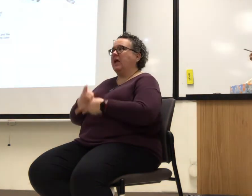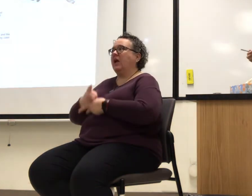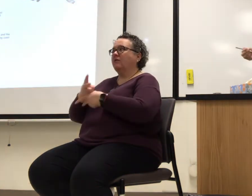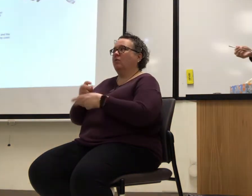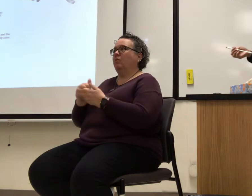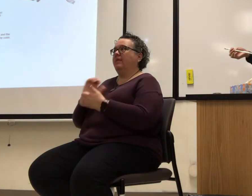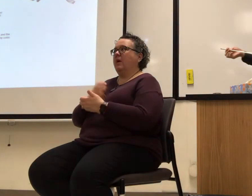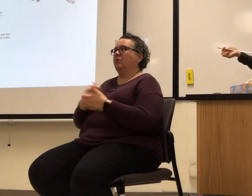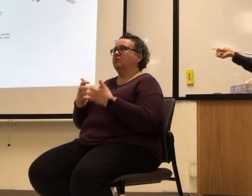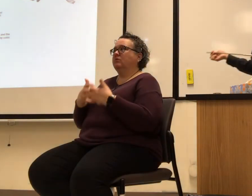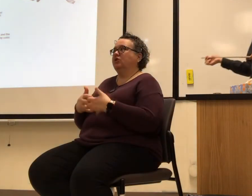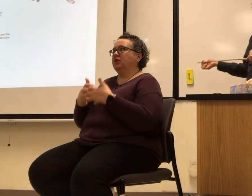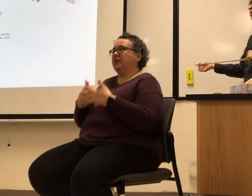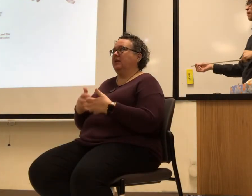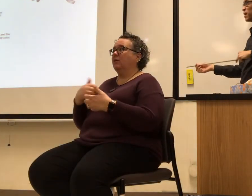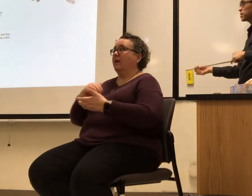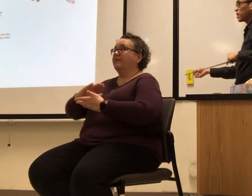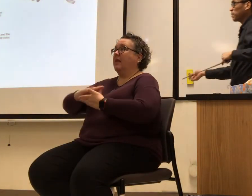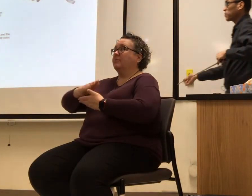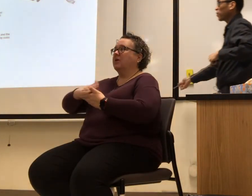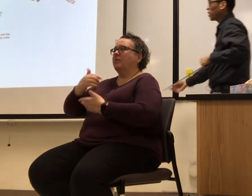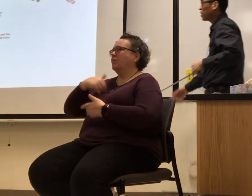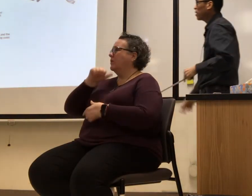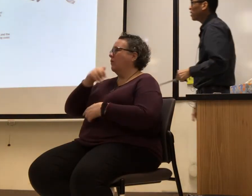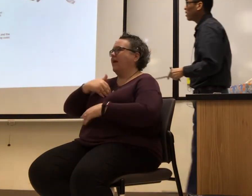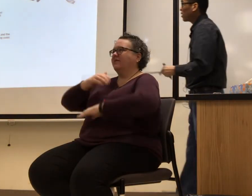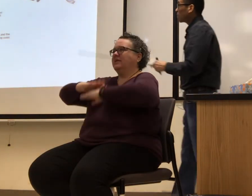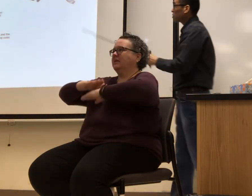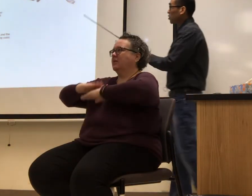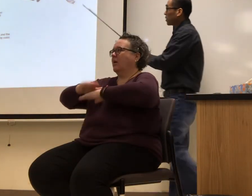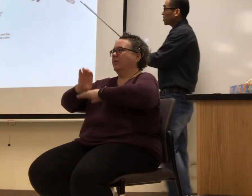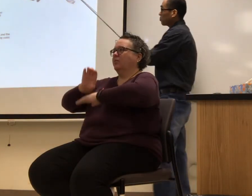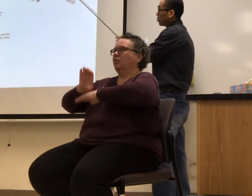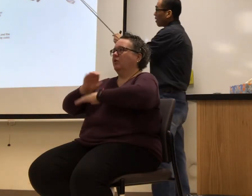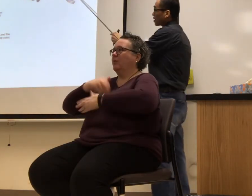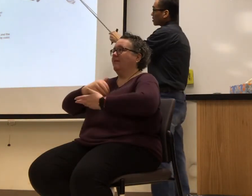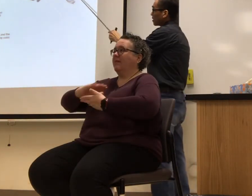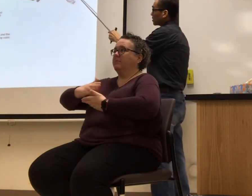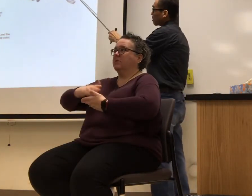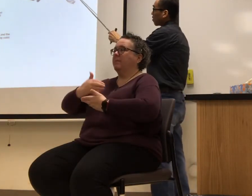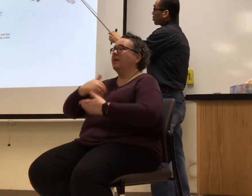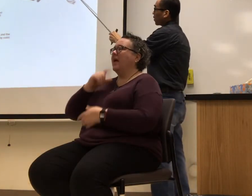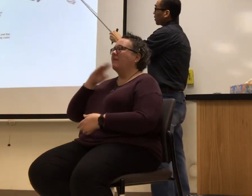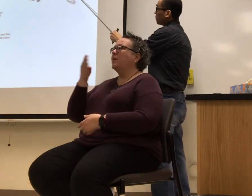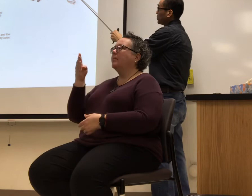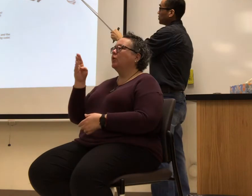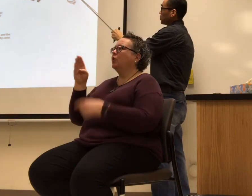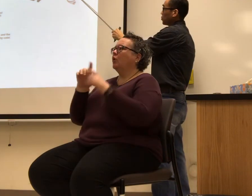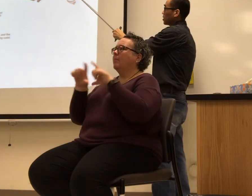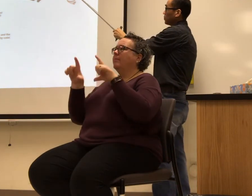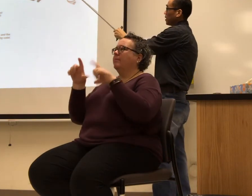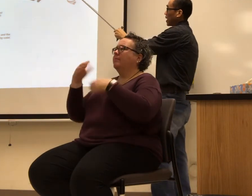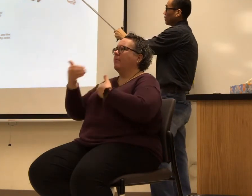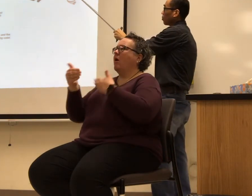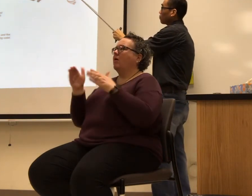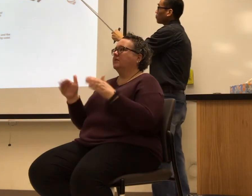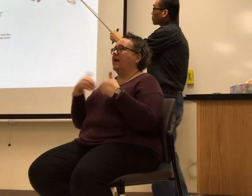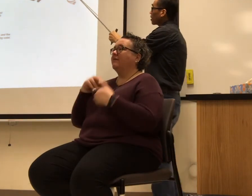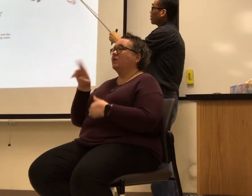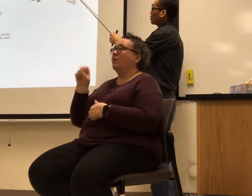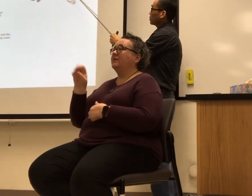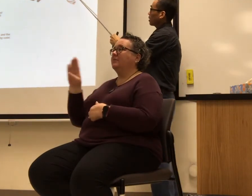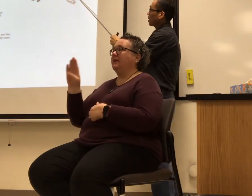our machines. We have laptops, we don't have desktops for you. There's gonna be this blue box in it, that's the hardware. You just use a USB